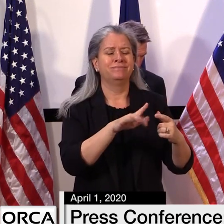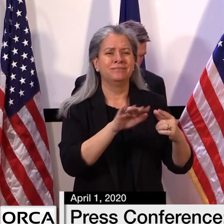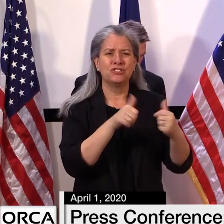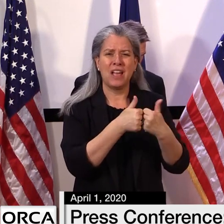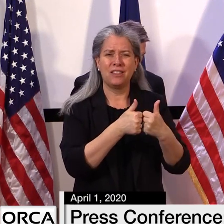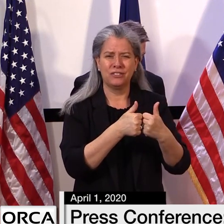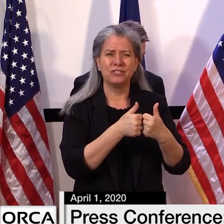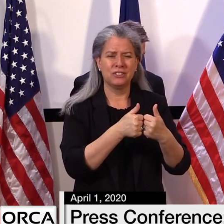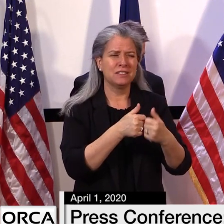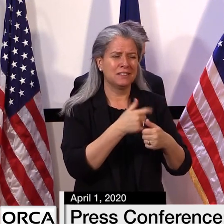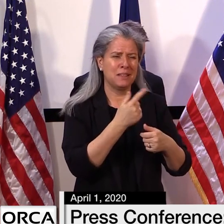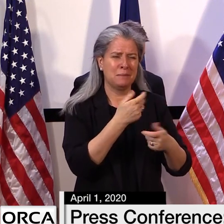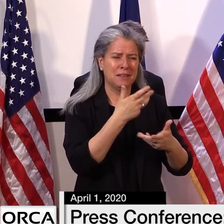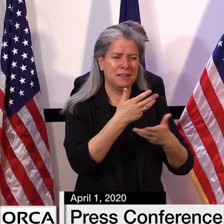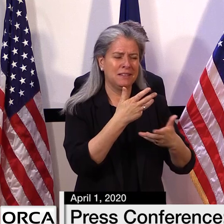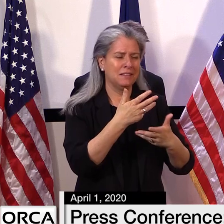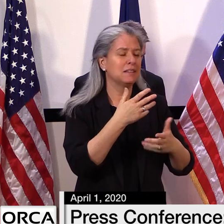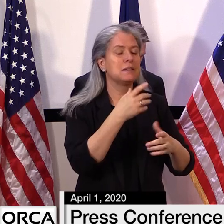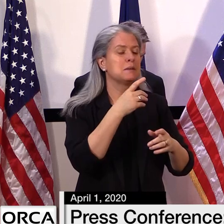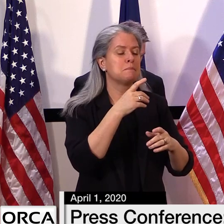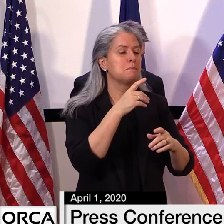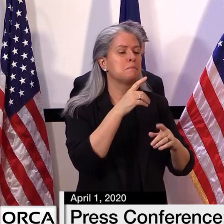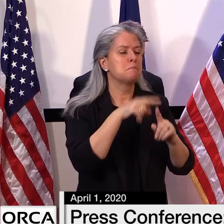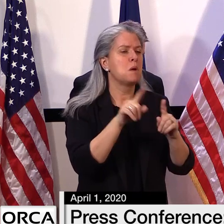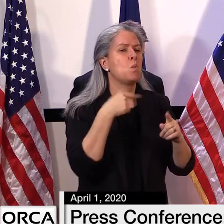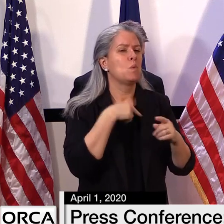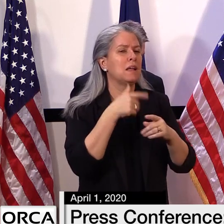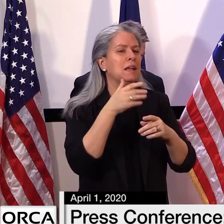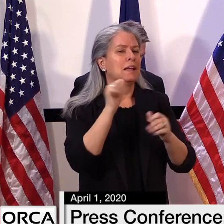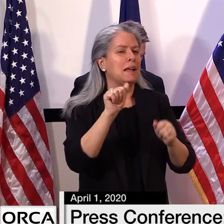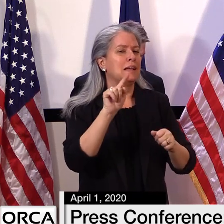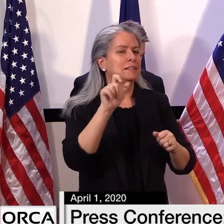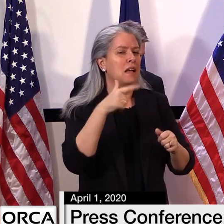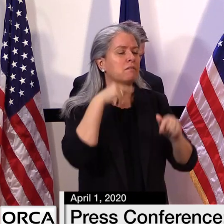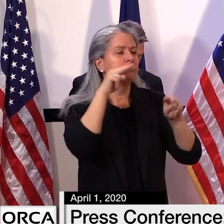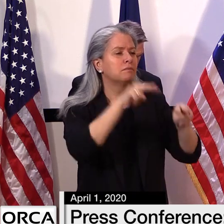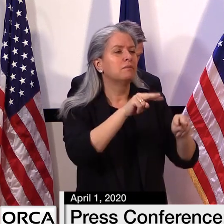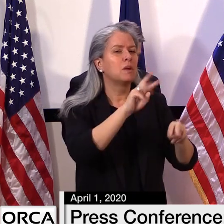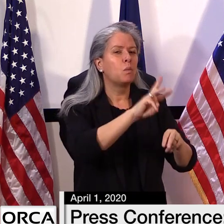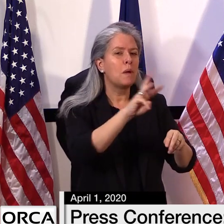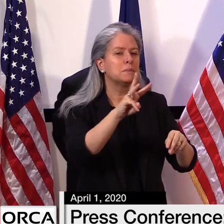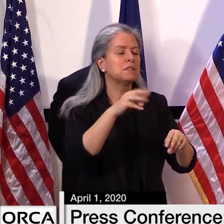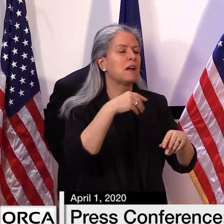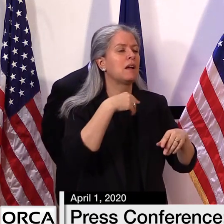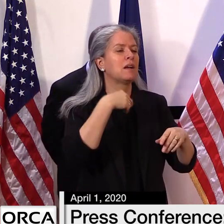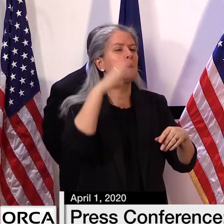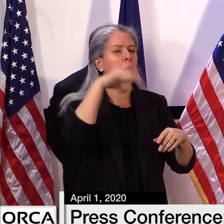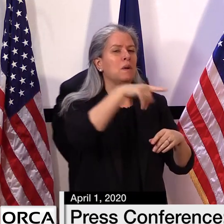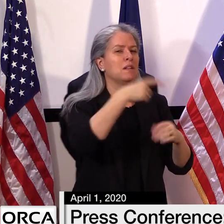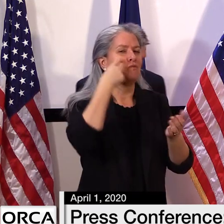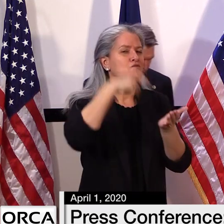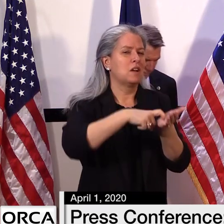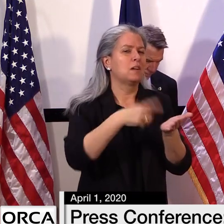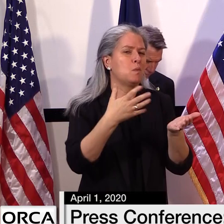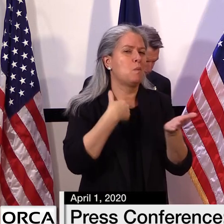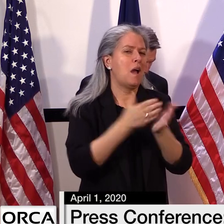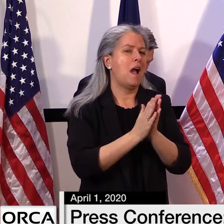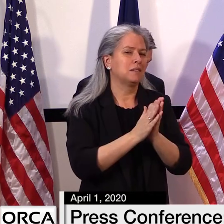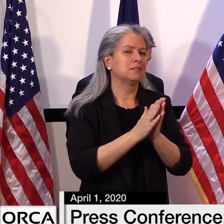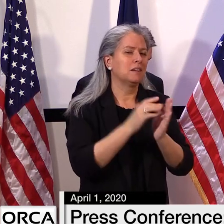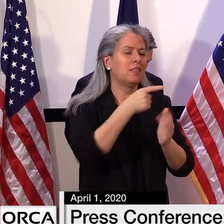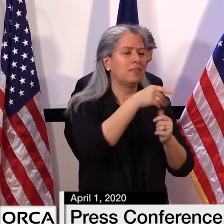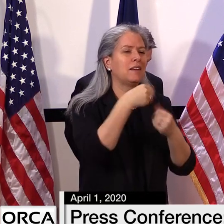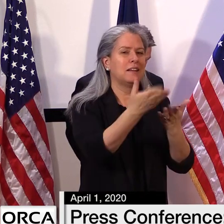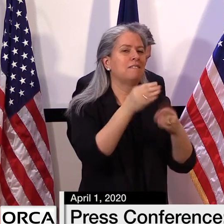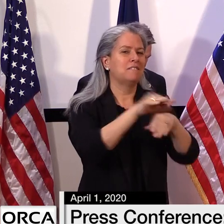will say is that we have received information, and we can tell by the Airbnb website that they are recognizing what we are asking.